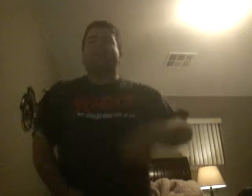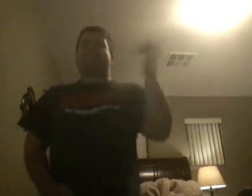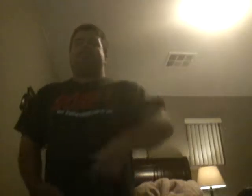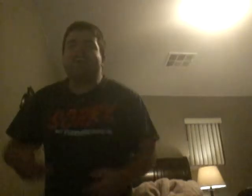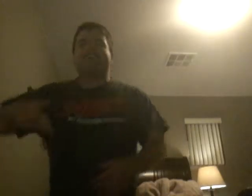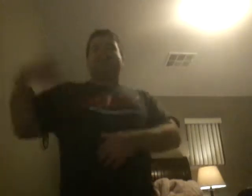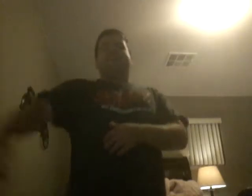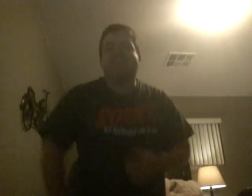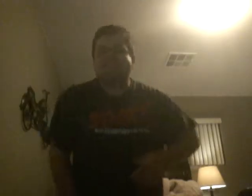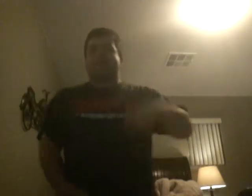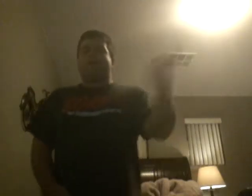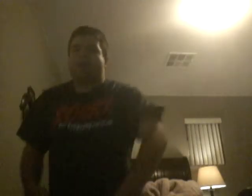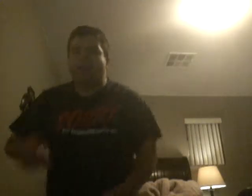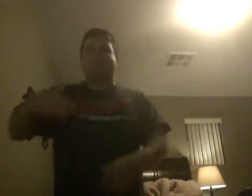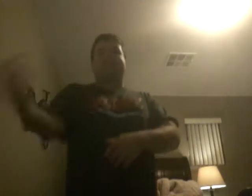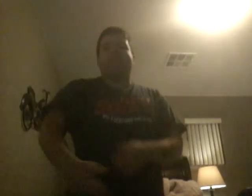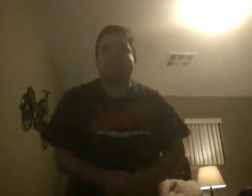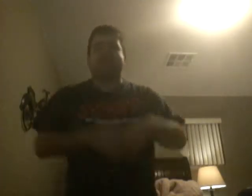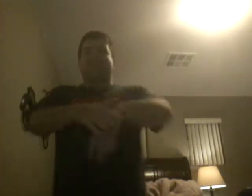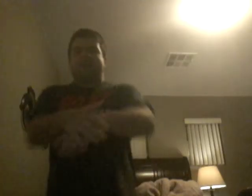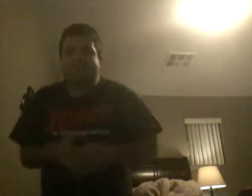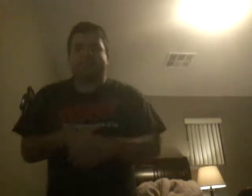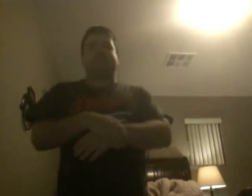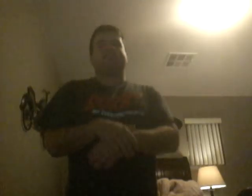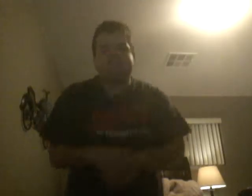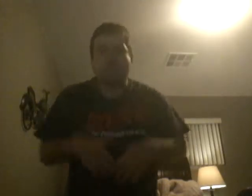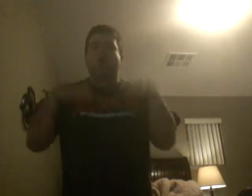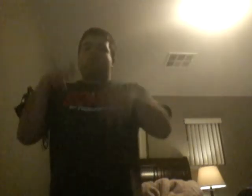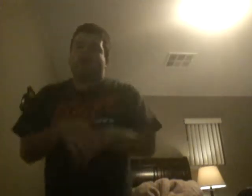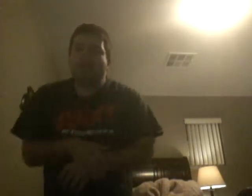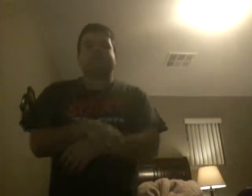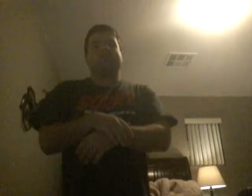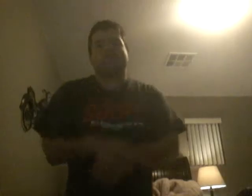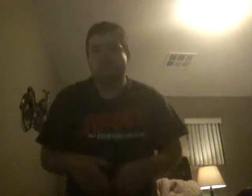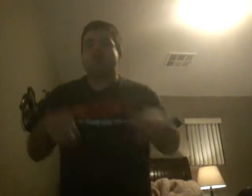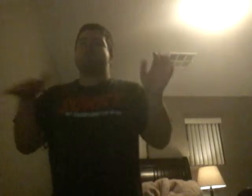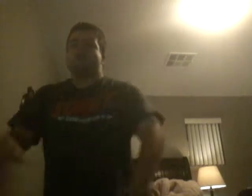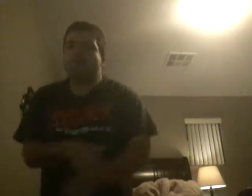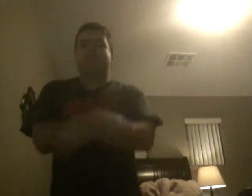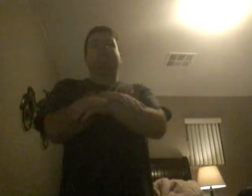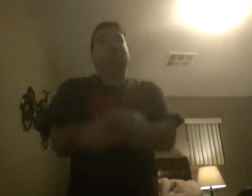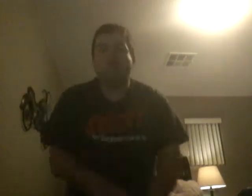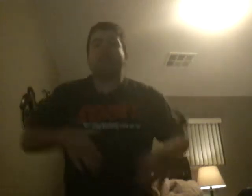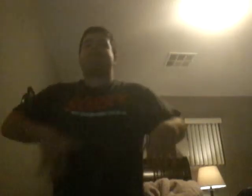goddamn door now. It's a better day, see constant things. Where does the sun hold? What a